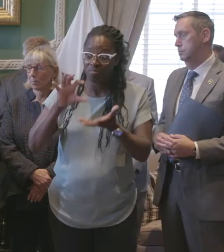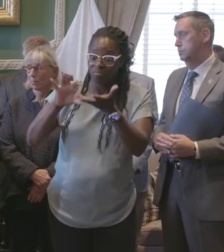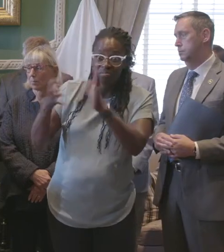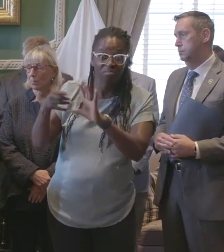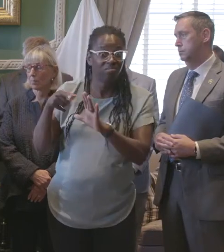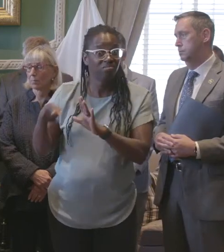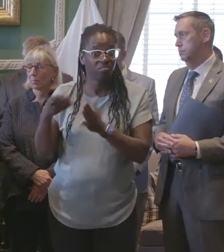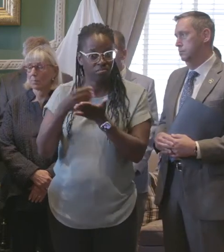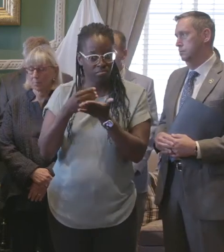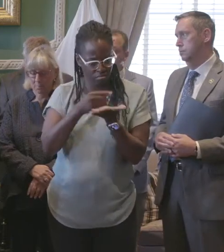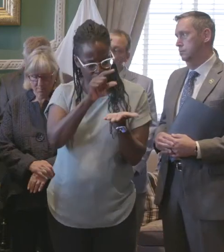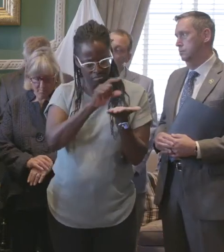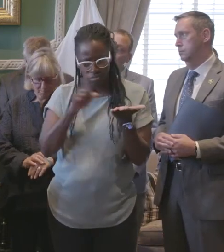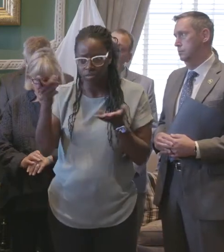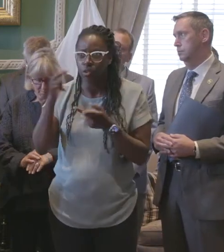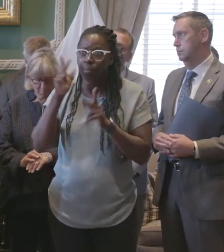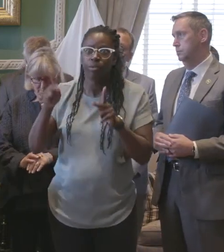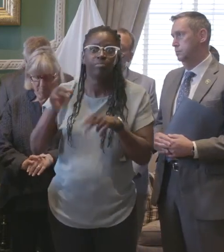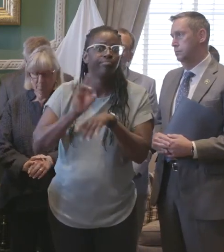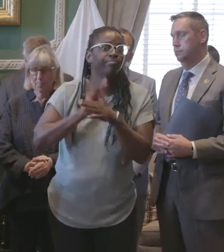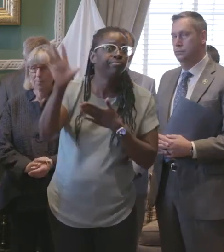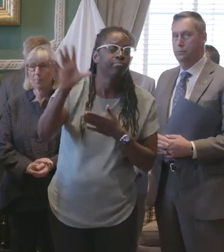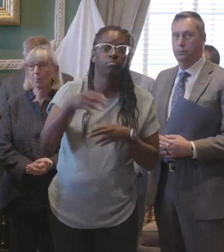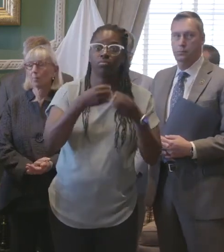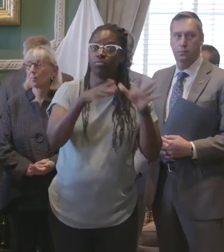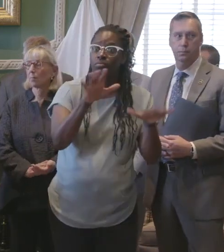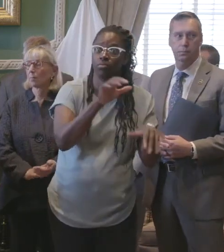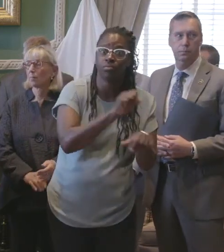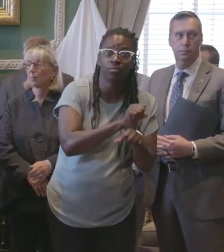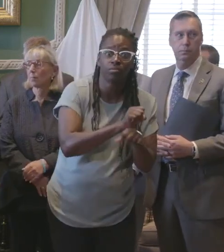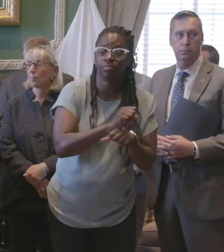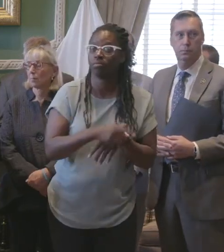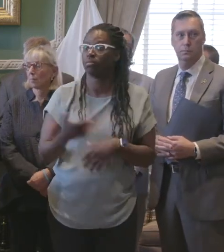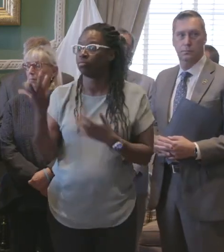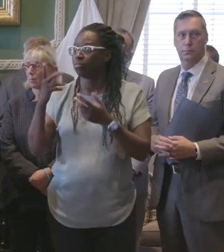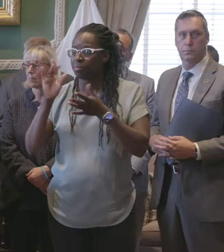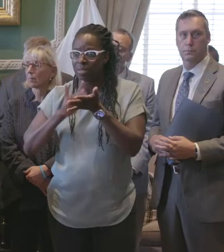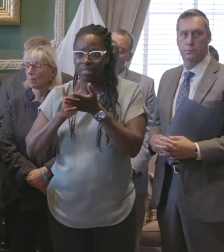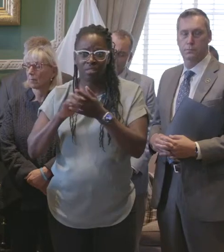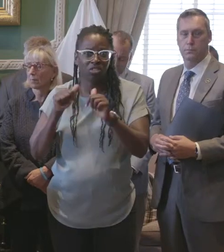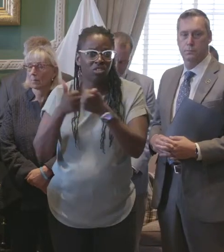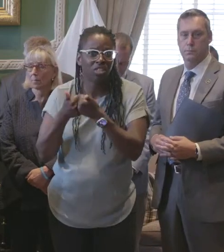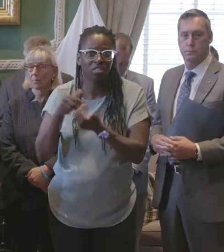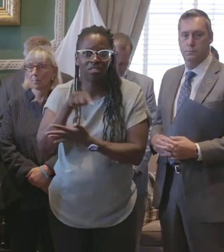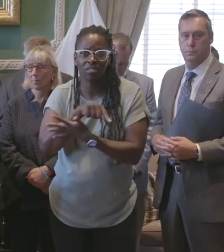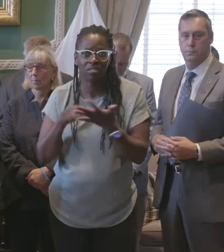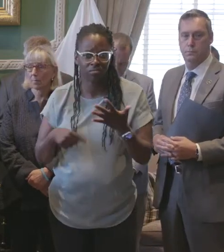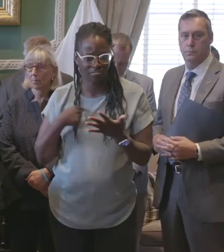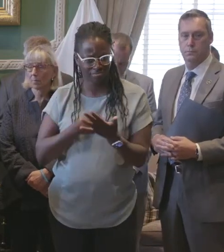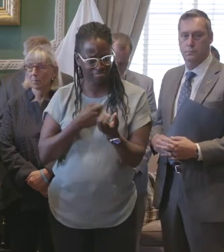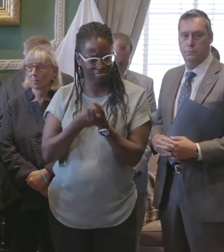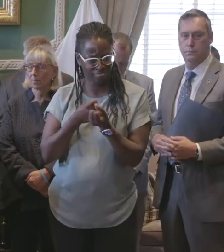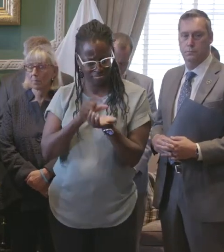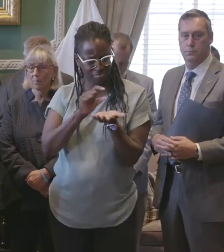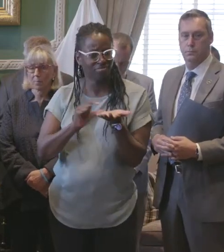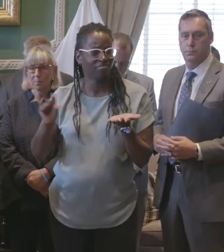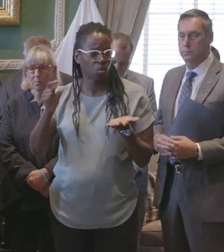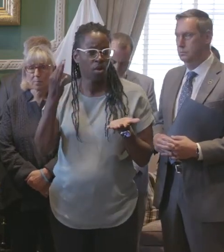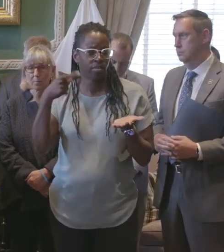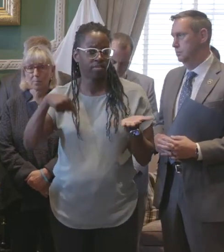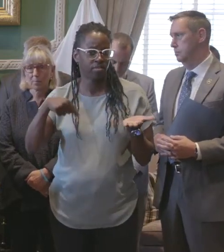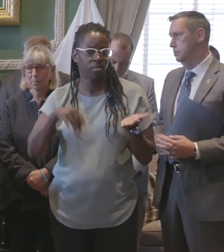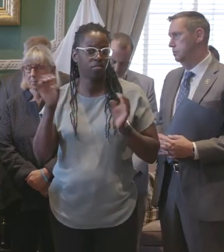an eviction or because of job loss or because of a medical issue, that we're able to support them. Victims of